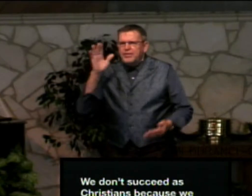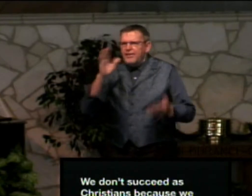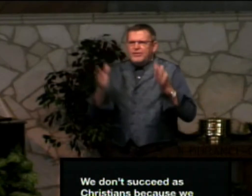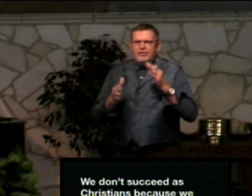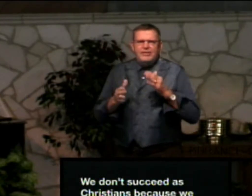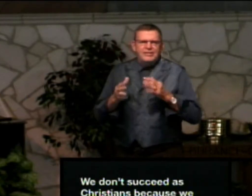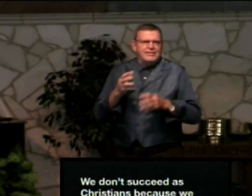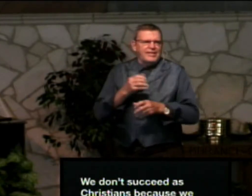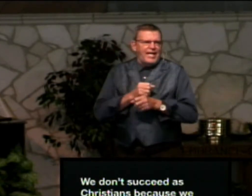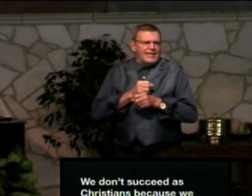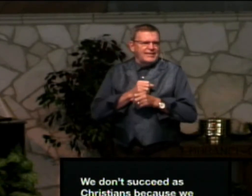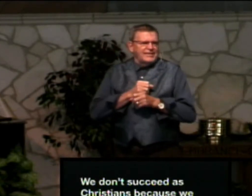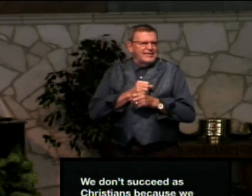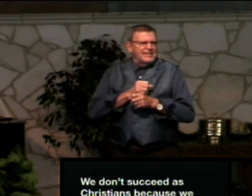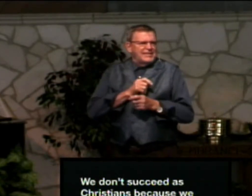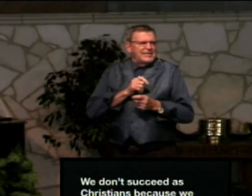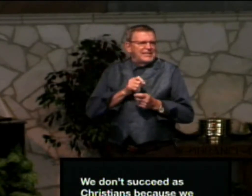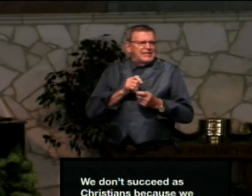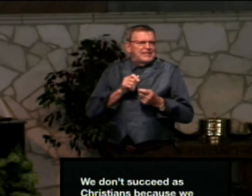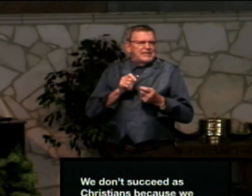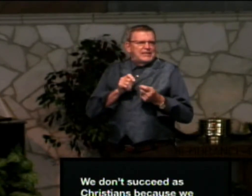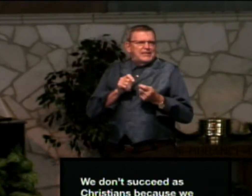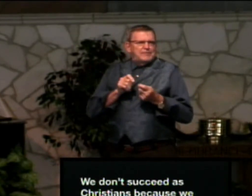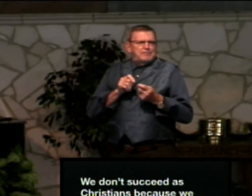because you never got